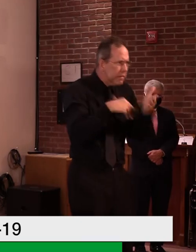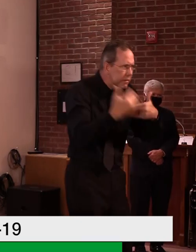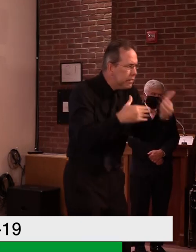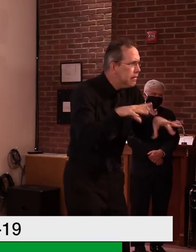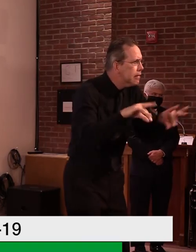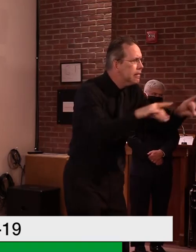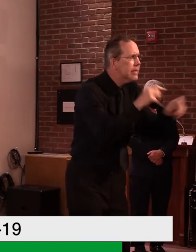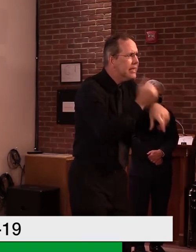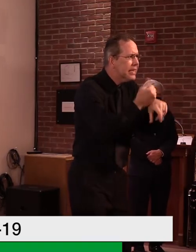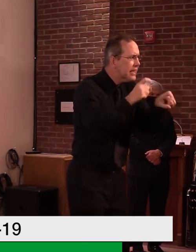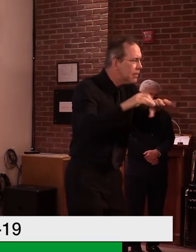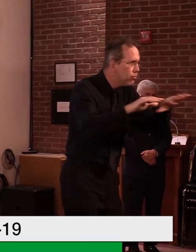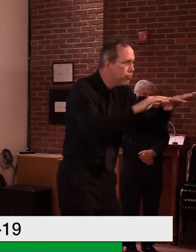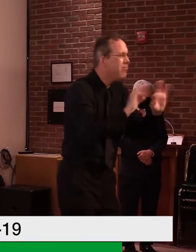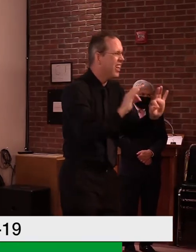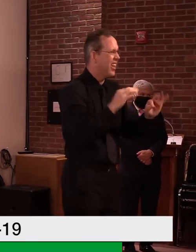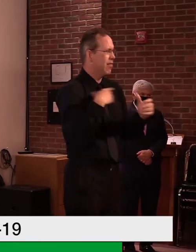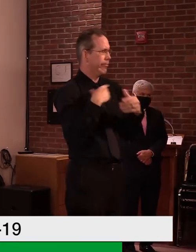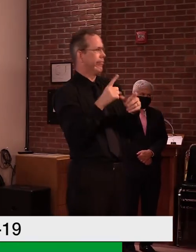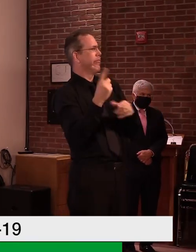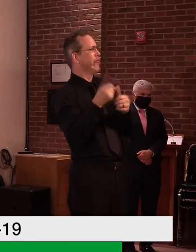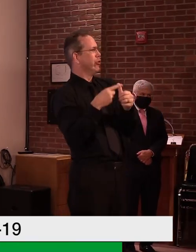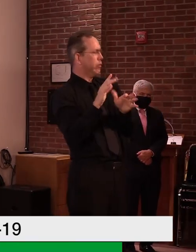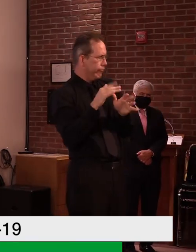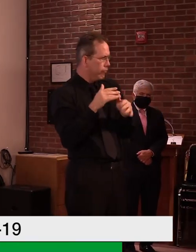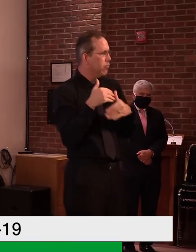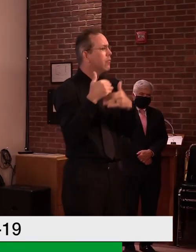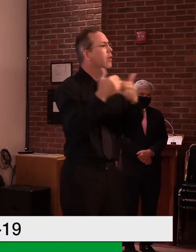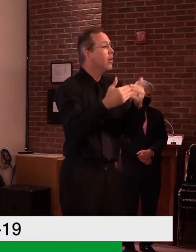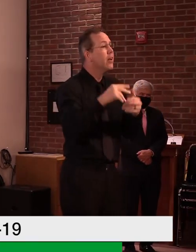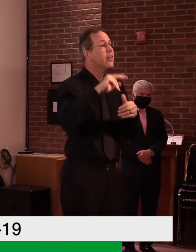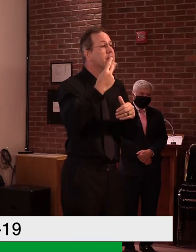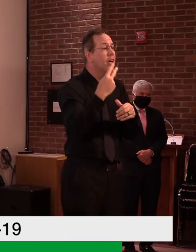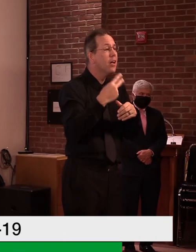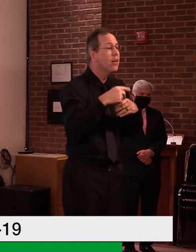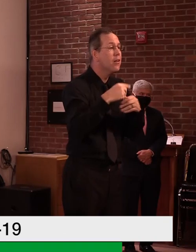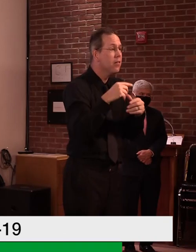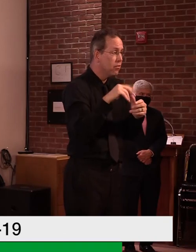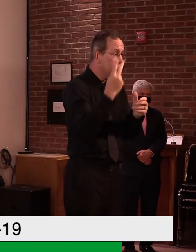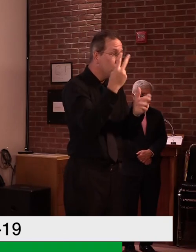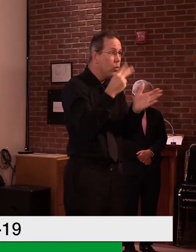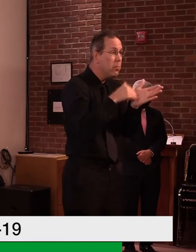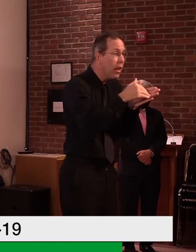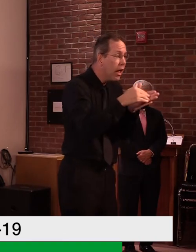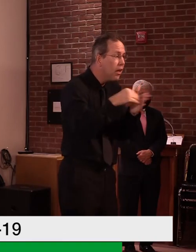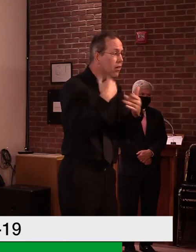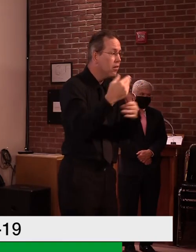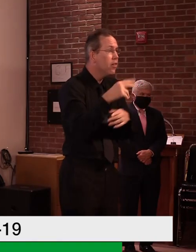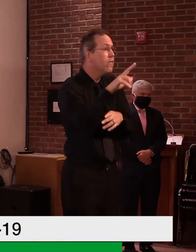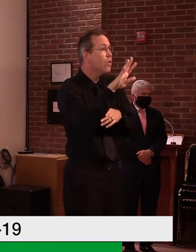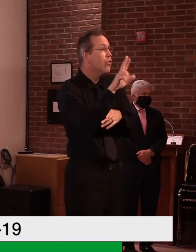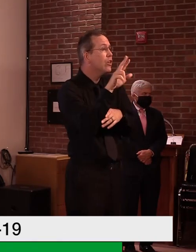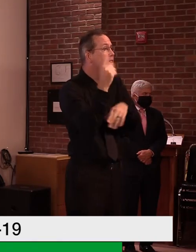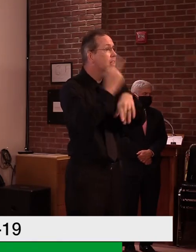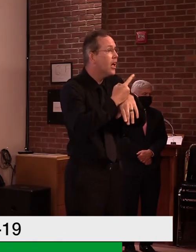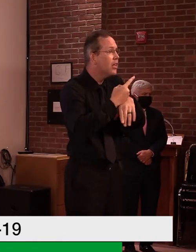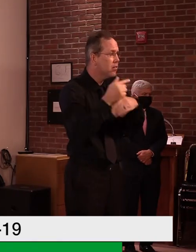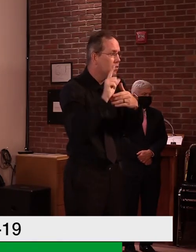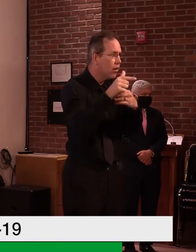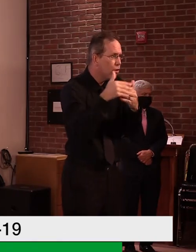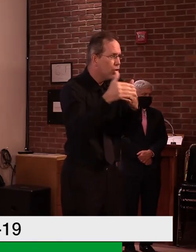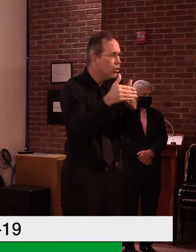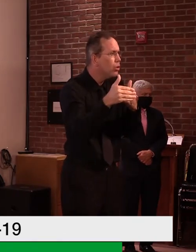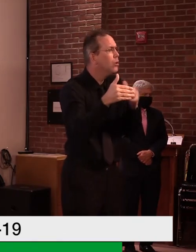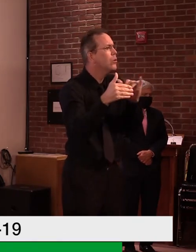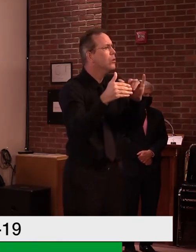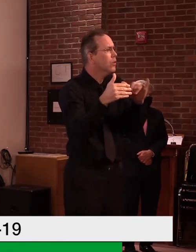an alarming rate. The U.S. adds an additional 1 million cases in only 43 days, followed